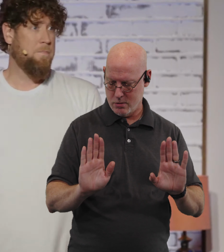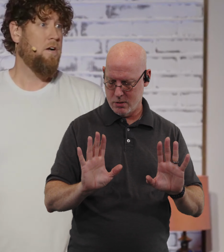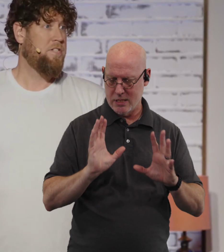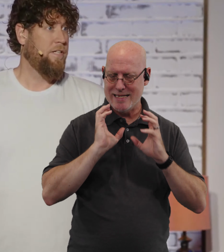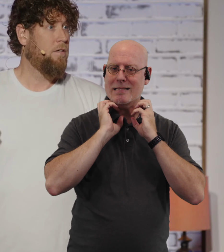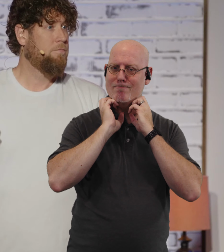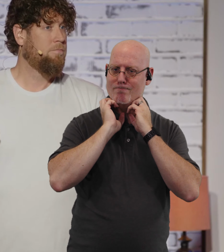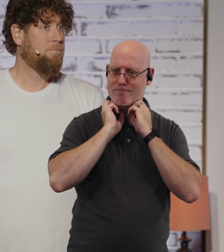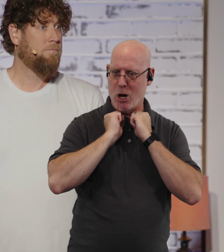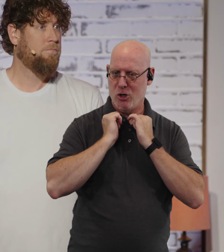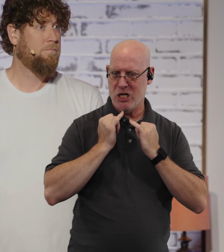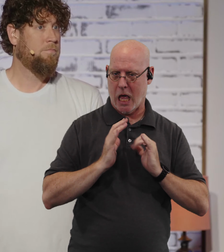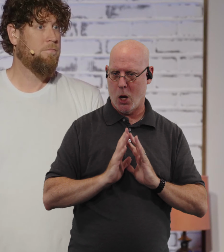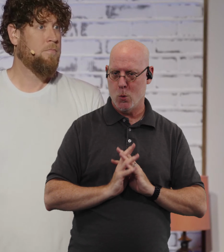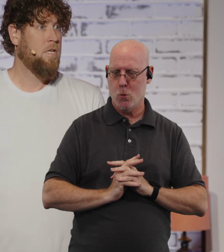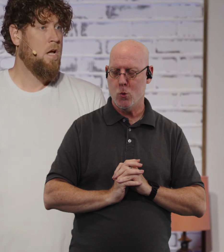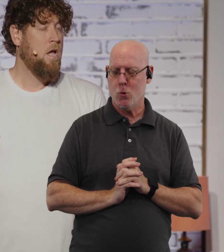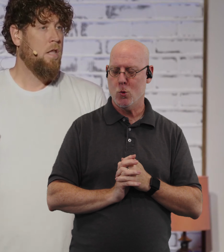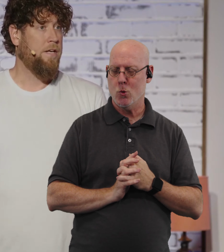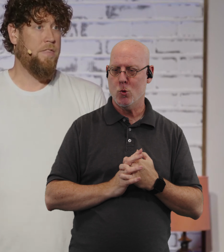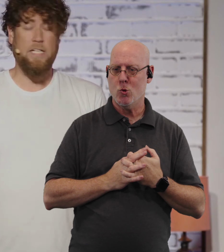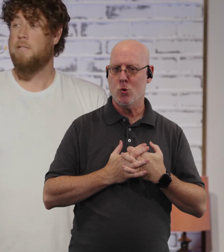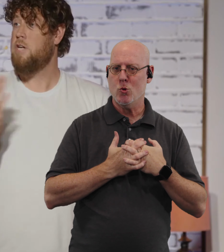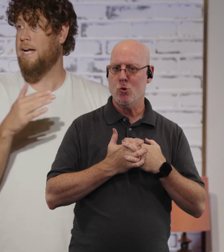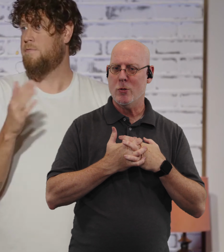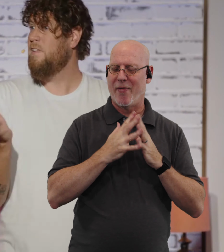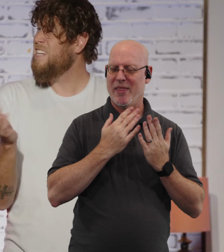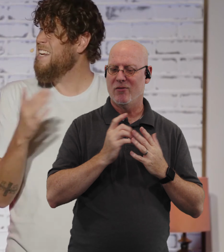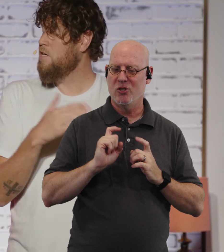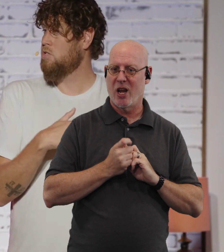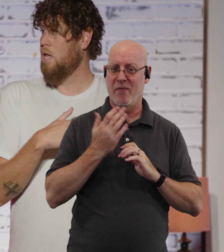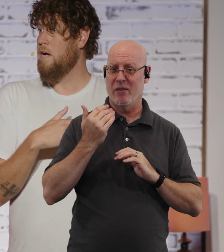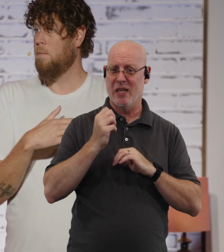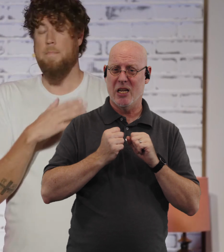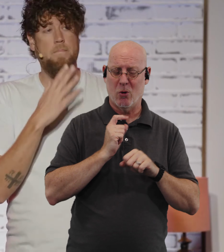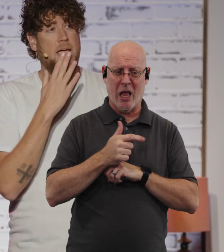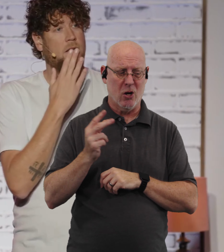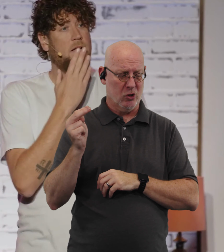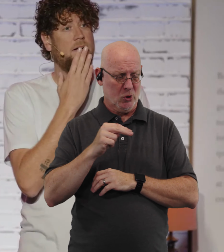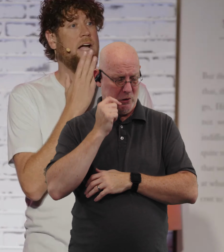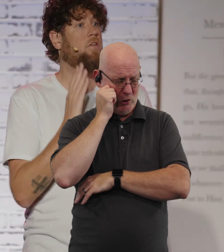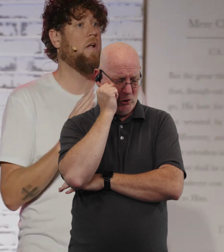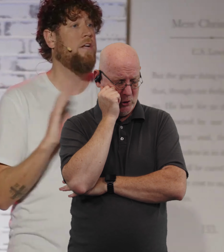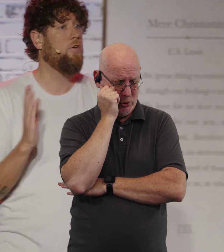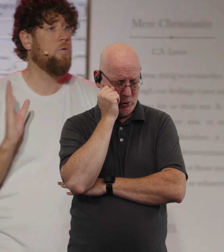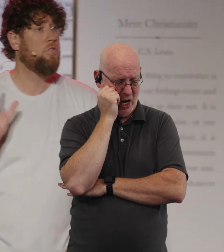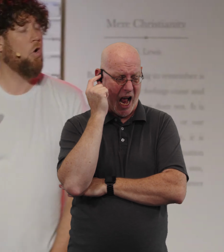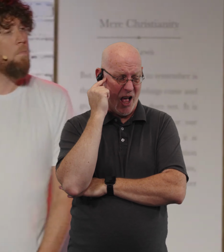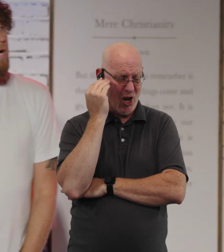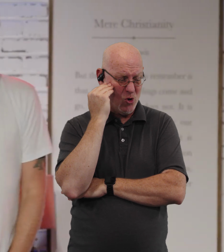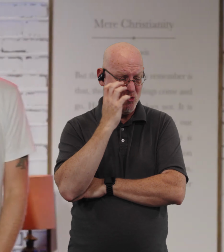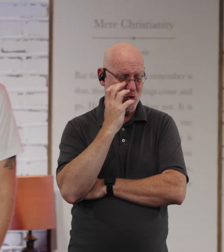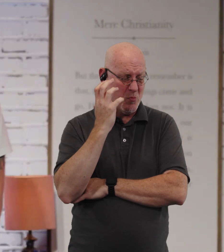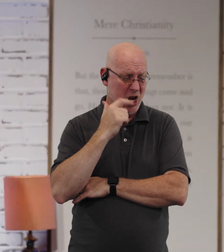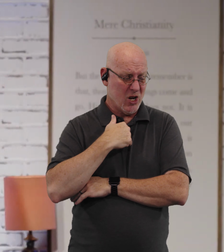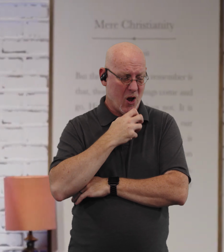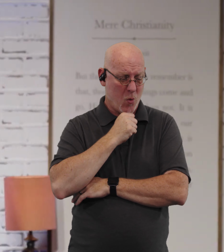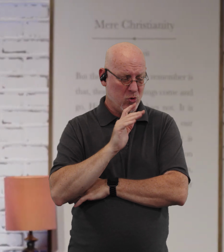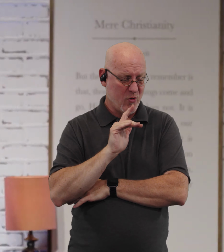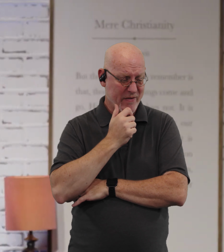Because it's embarrassing now. Like, things have changed. 15 years later, I'm like, man, I thought I knew so much when